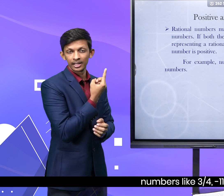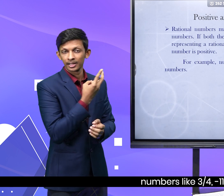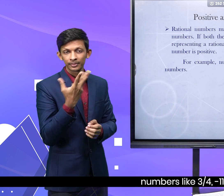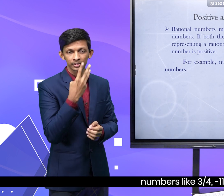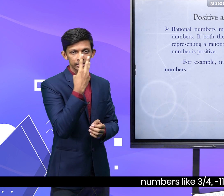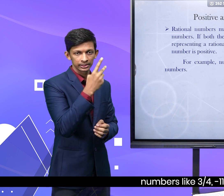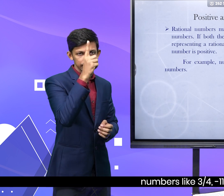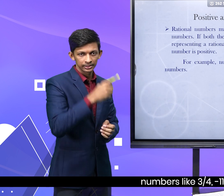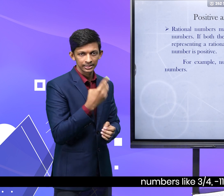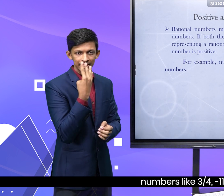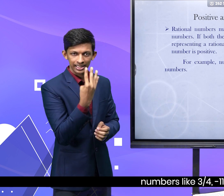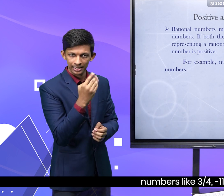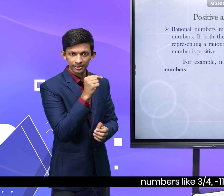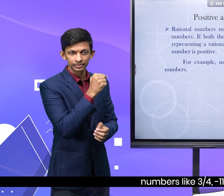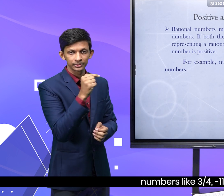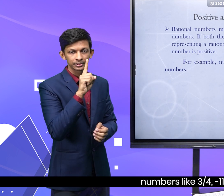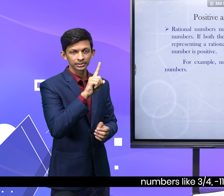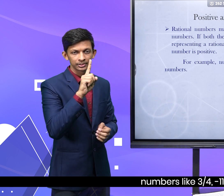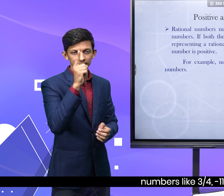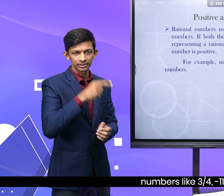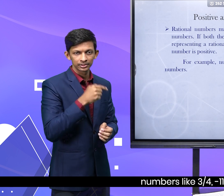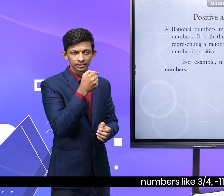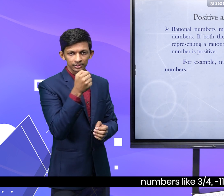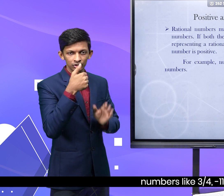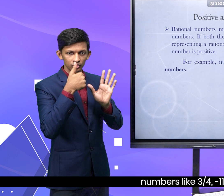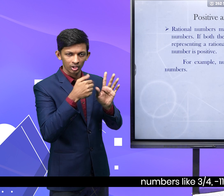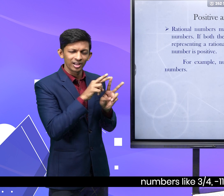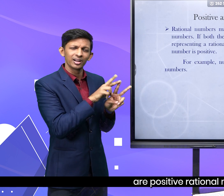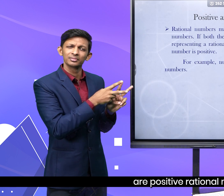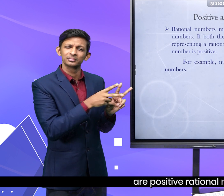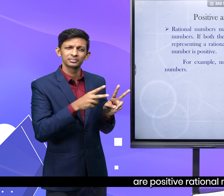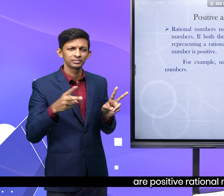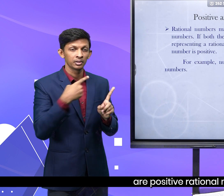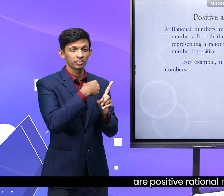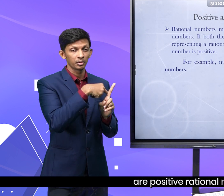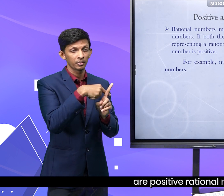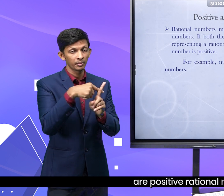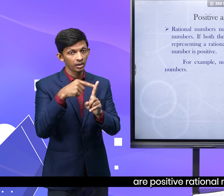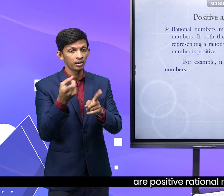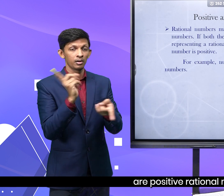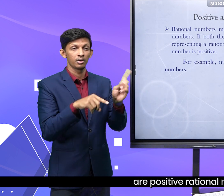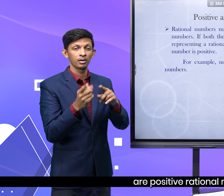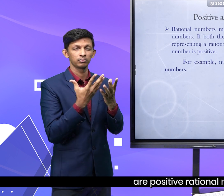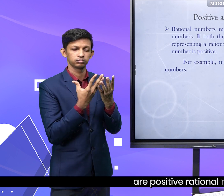numbers like 3 by 4, minus 11 by minus 6, etc. are positive rational numbers.